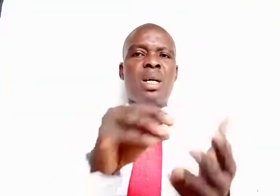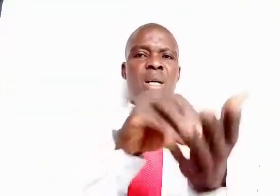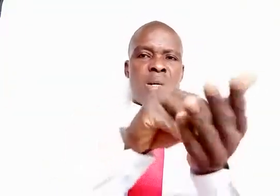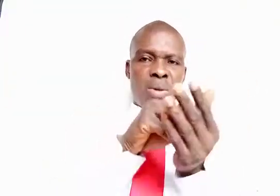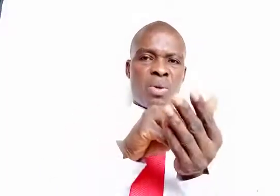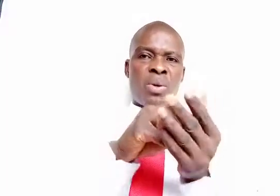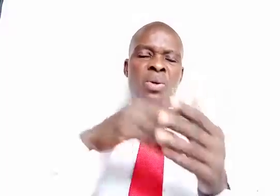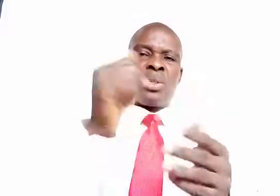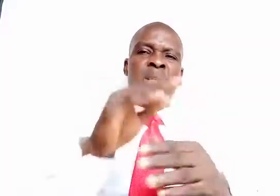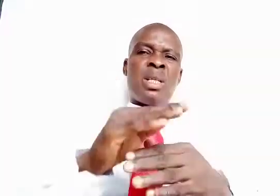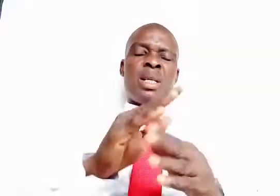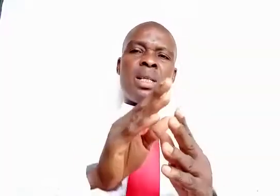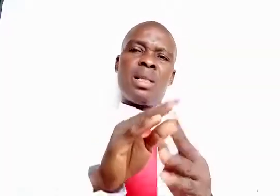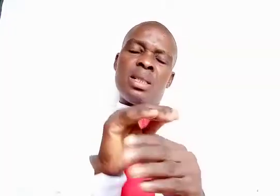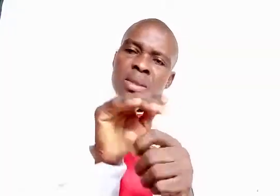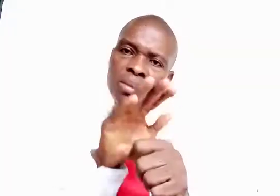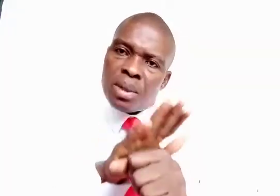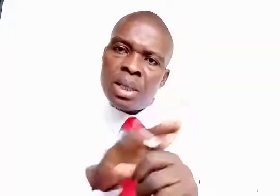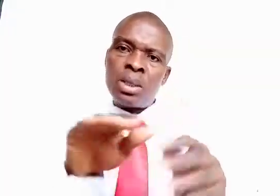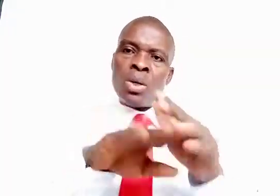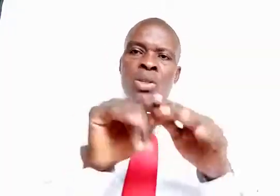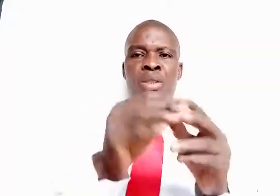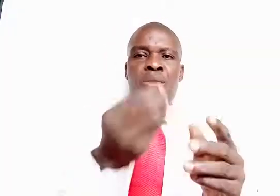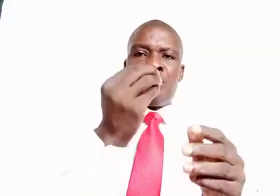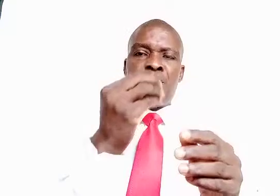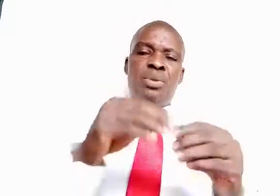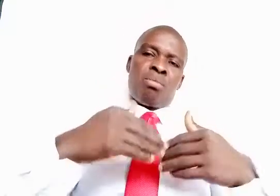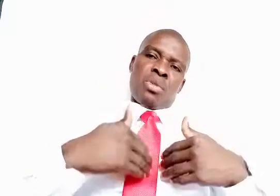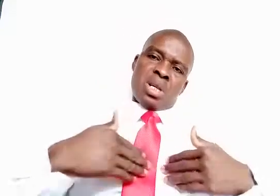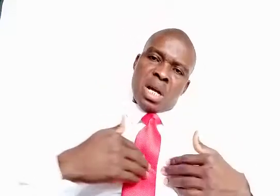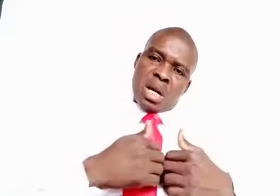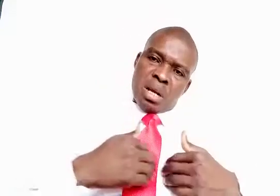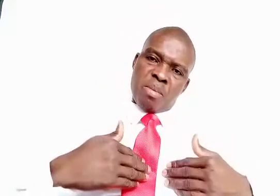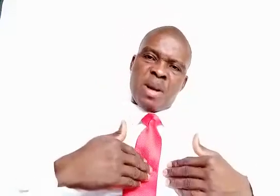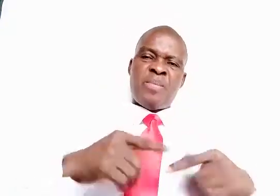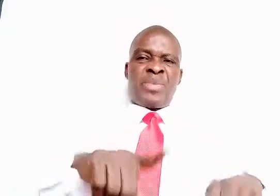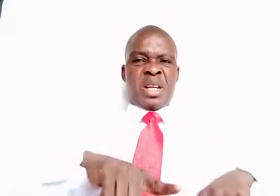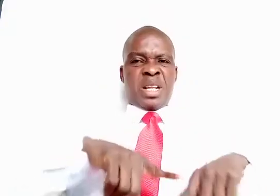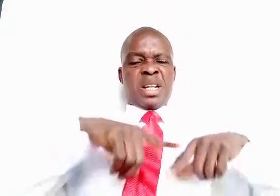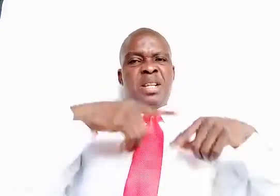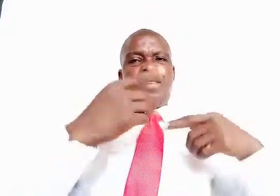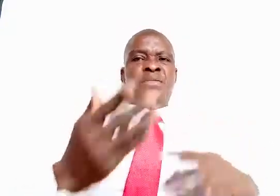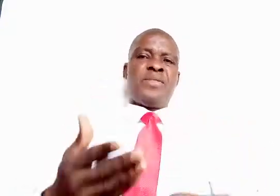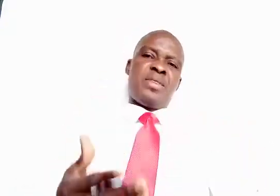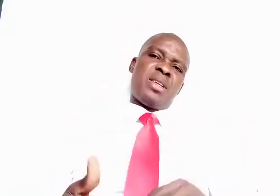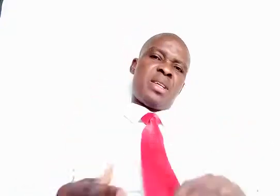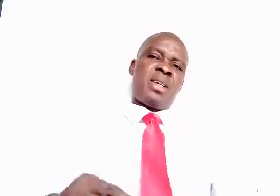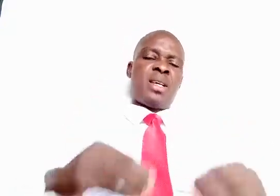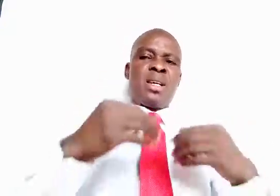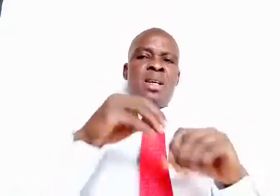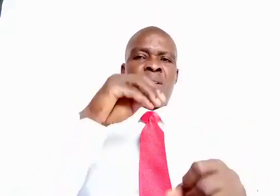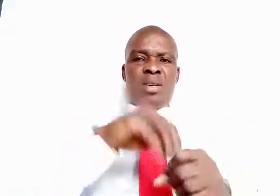produced by autotrophs. Animal: living organism characterized by voluntary